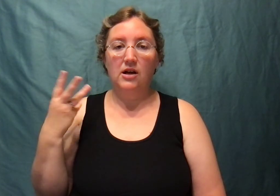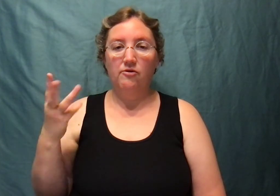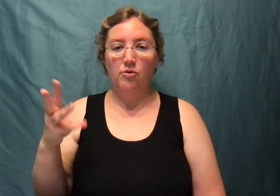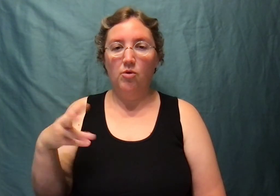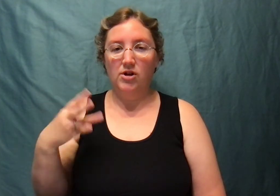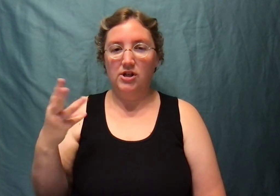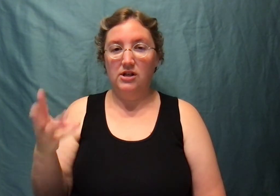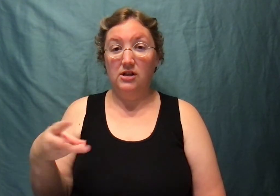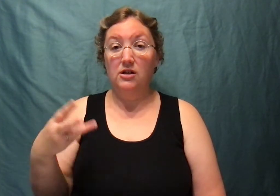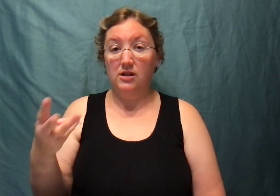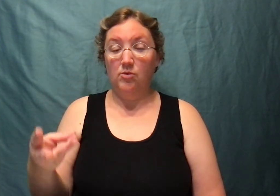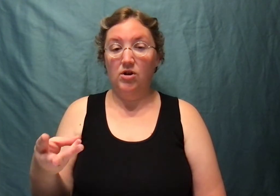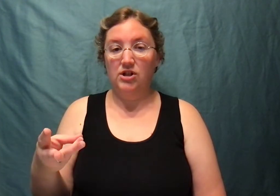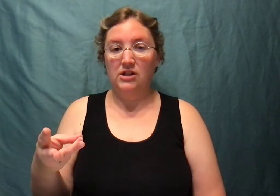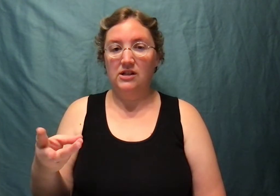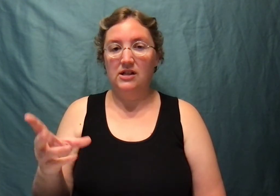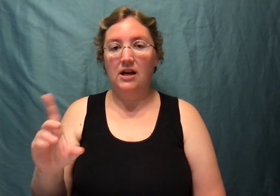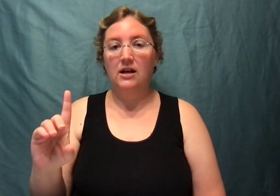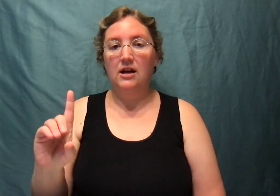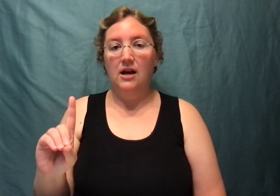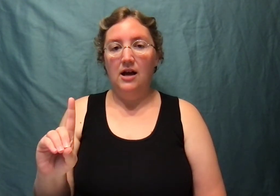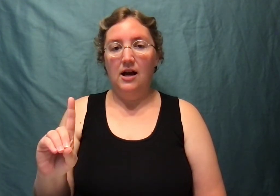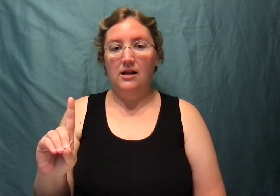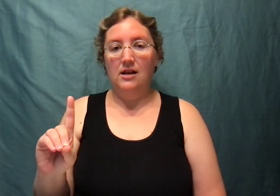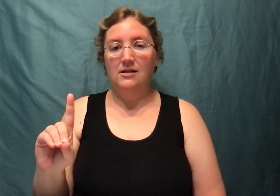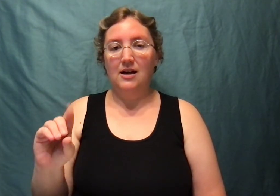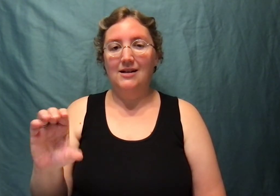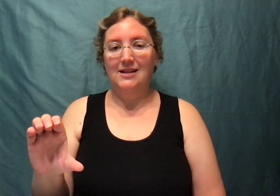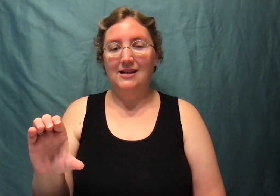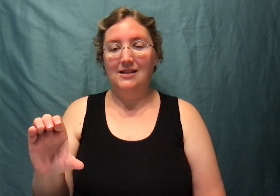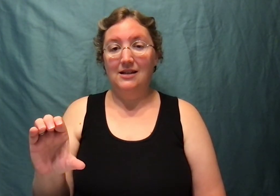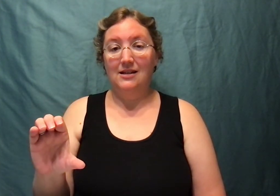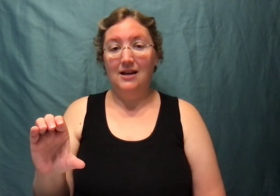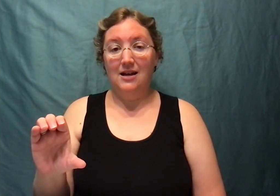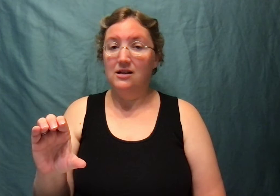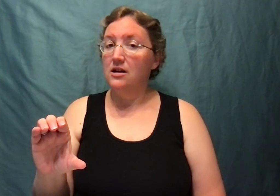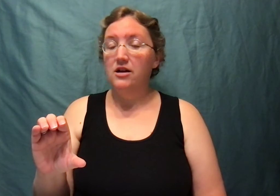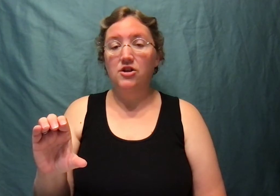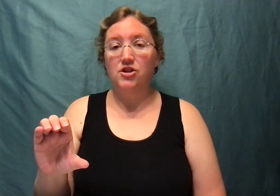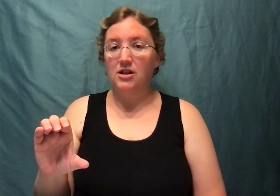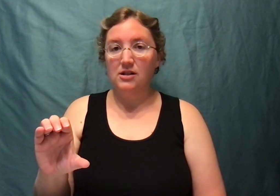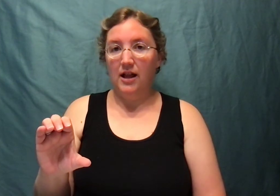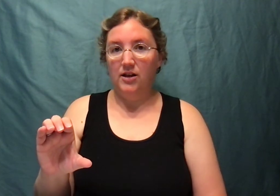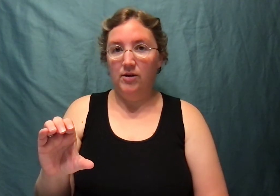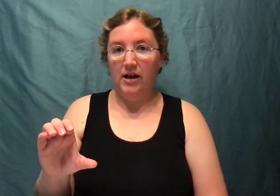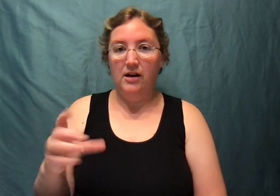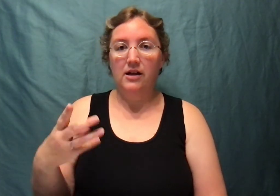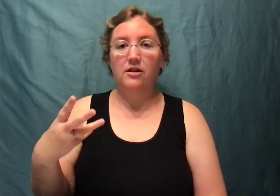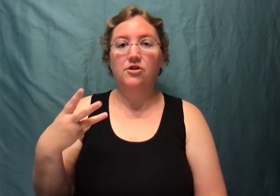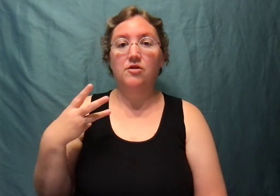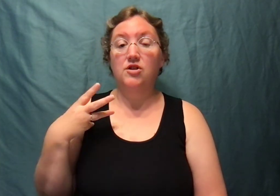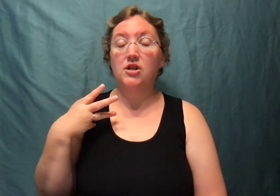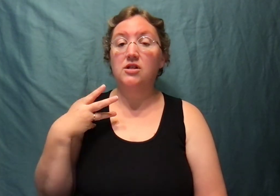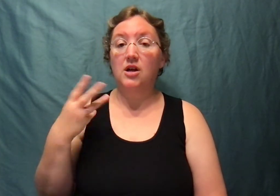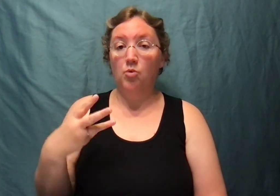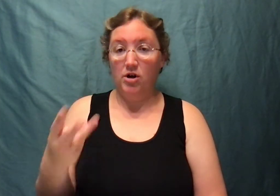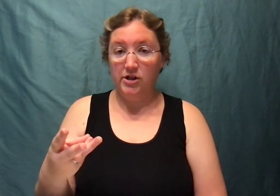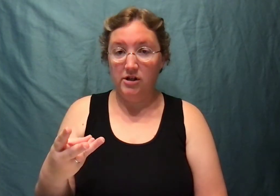for Washington, just like Washington State, and then sign D.C. at the end. Just like you can in English, you can just sign Washington when you